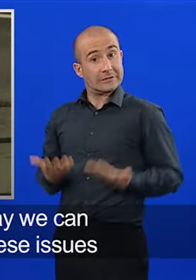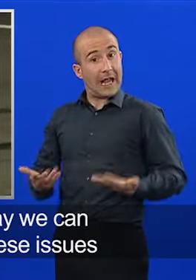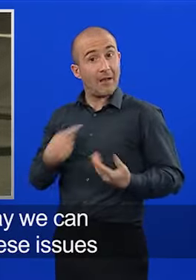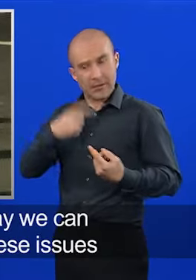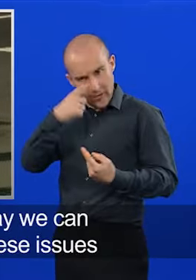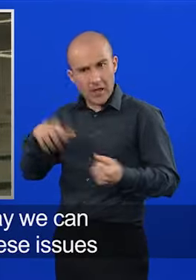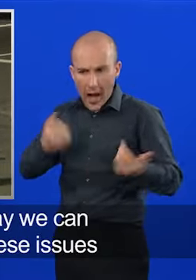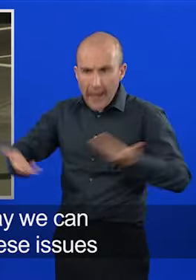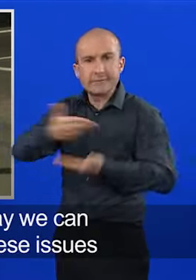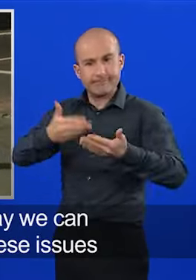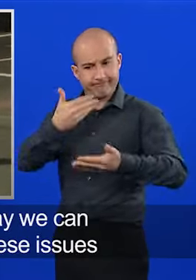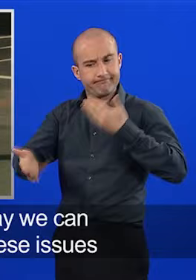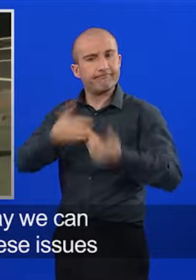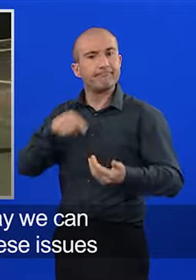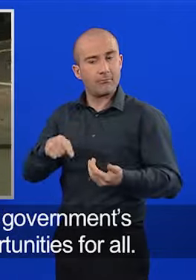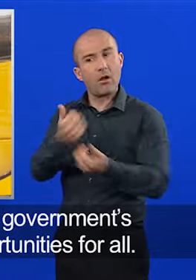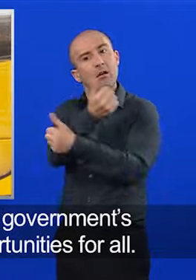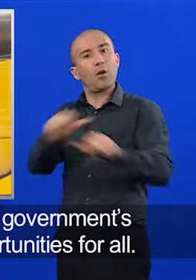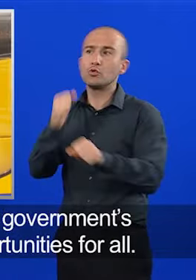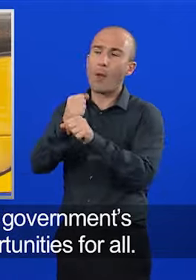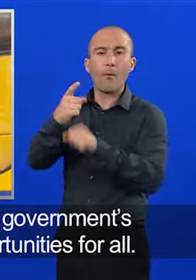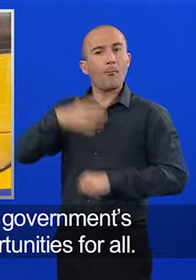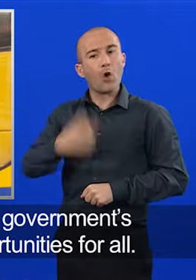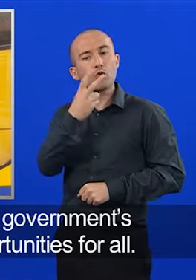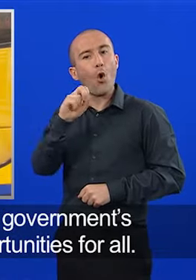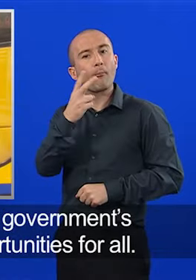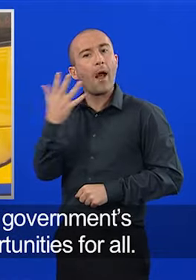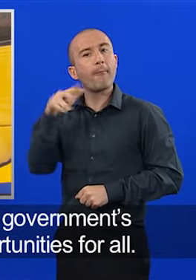that today we can begin to address these issues and move towards